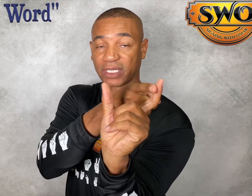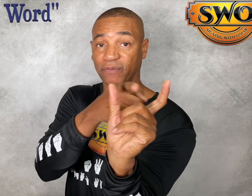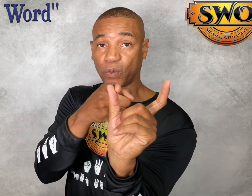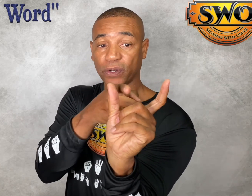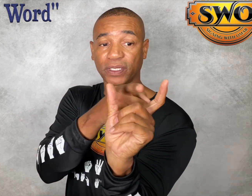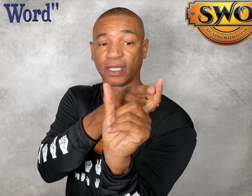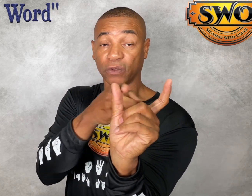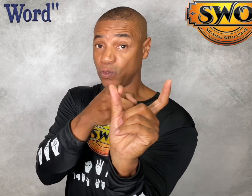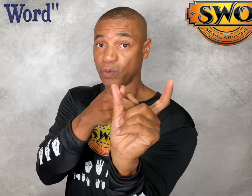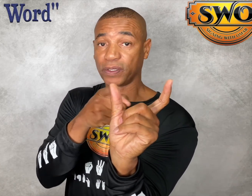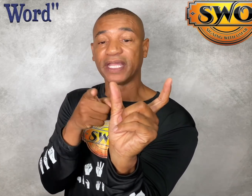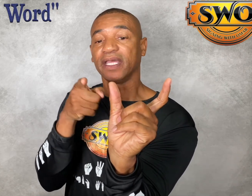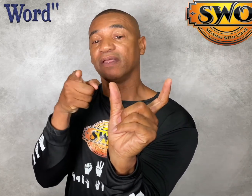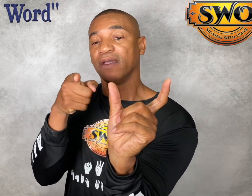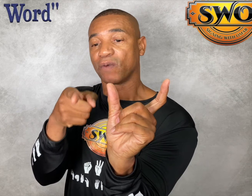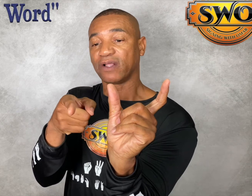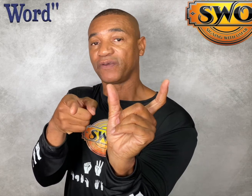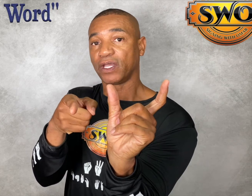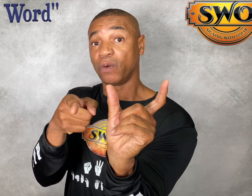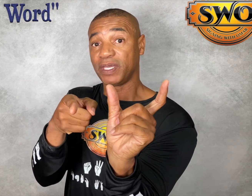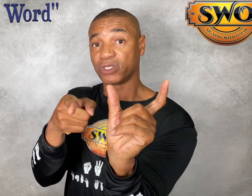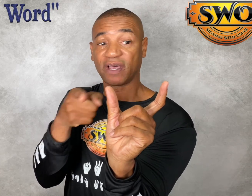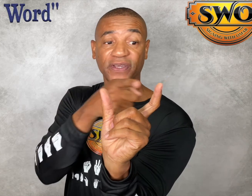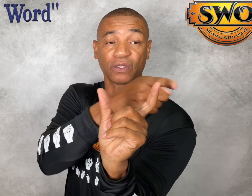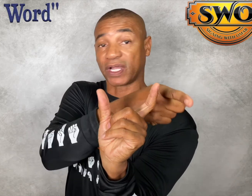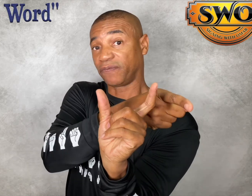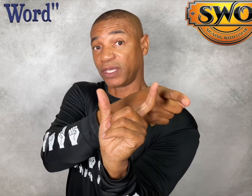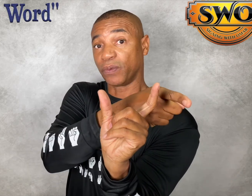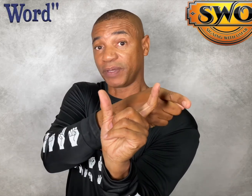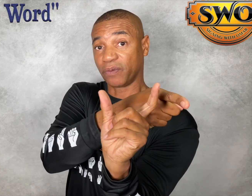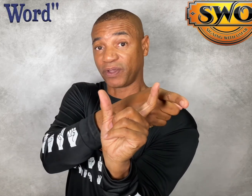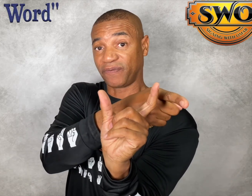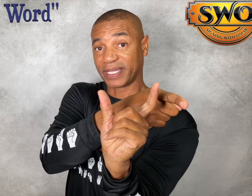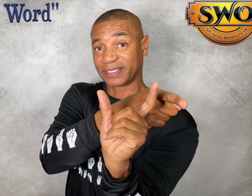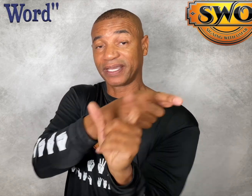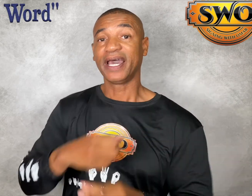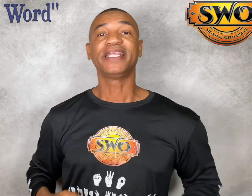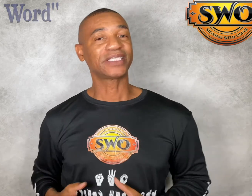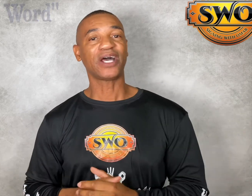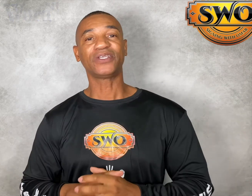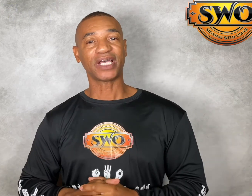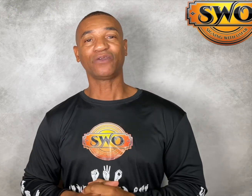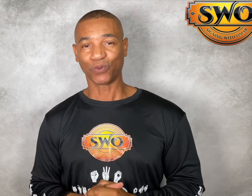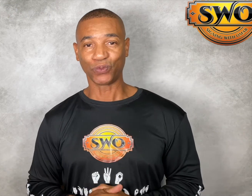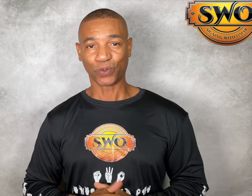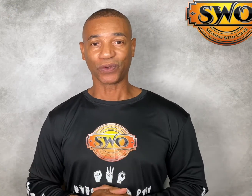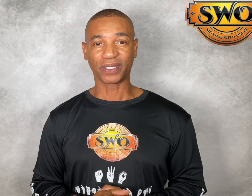the word, the root word, and then right over here will be your suffix and right over here will be your prefix. That's how you sign root word.